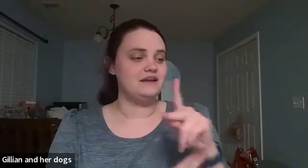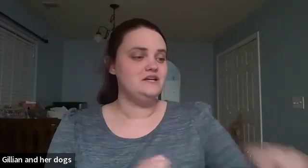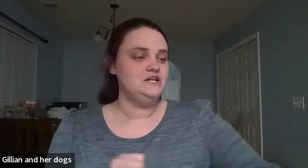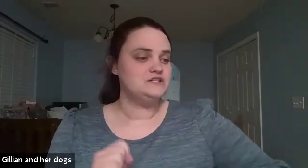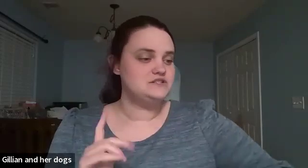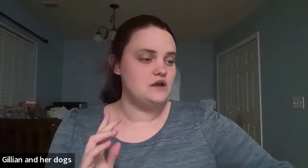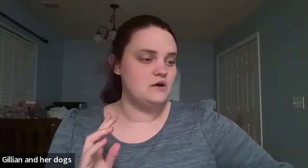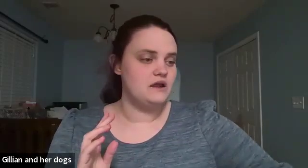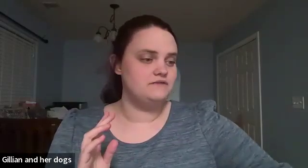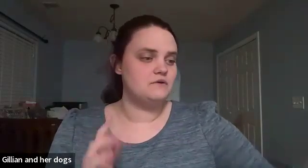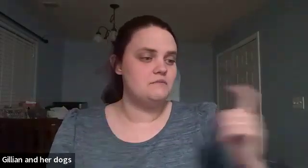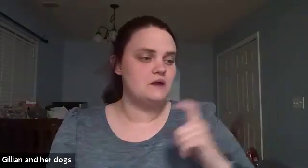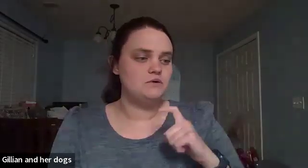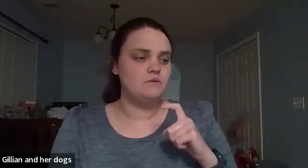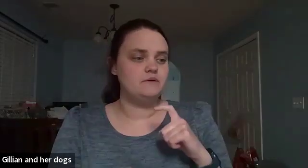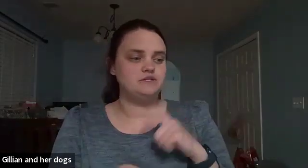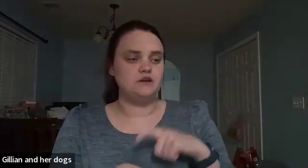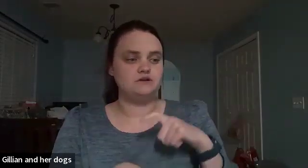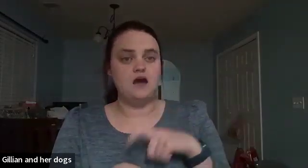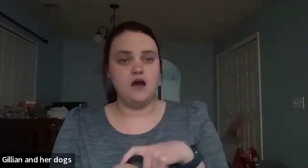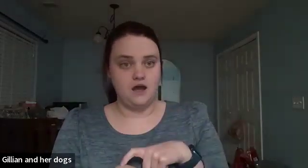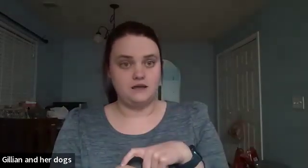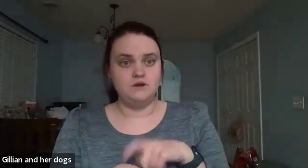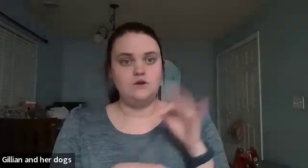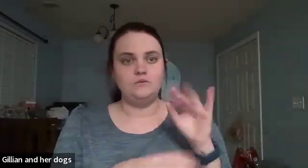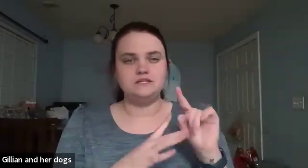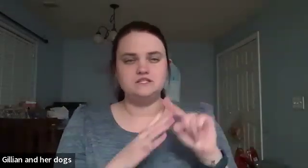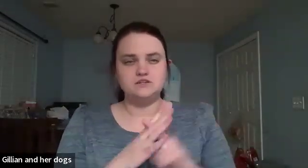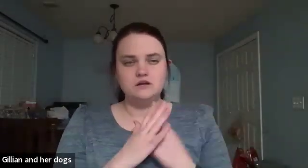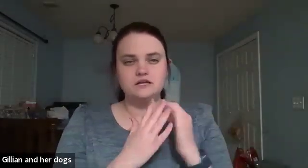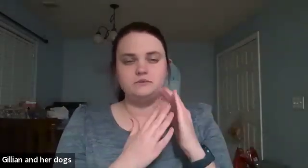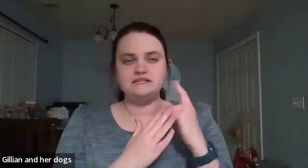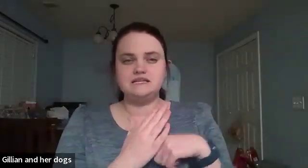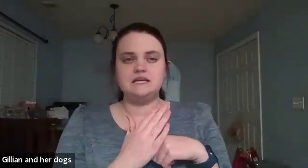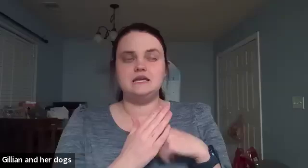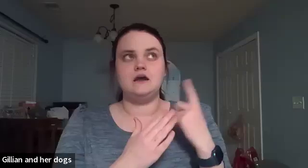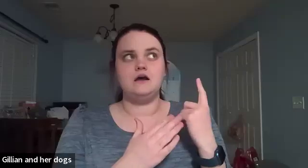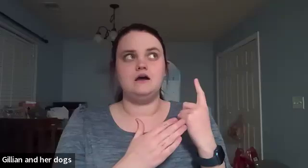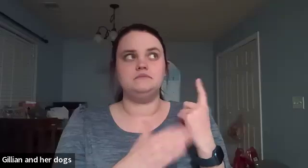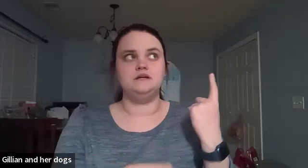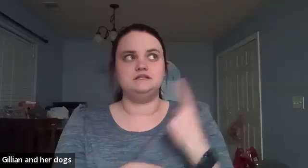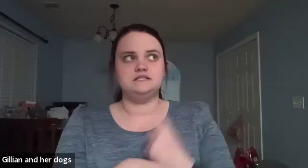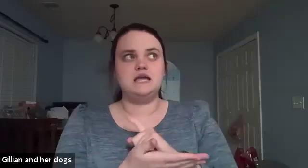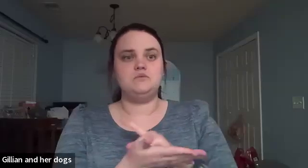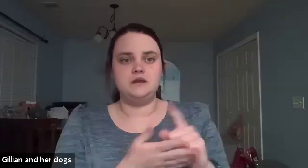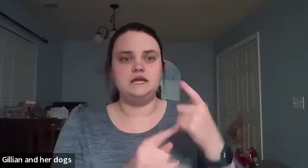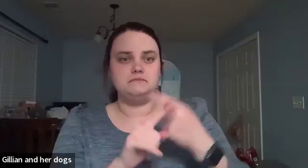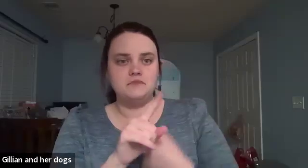right. So if you remember when we were doing our time, we had did day, week,